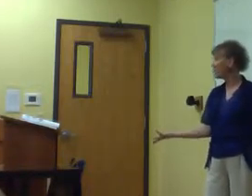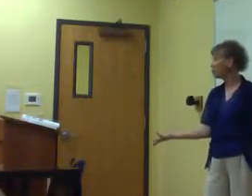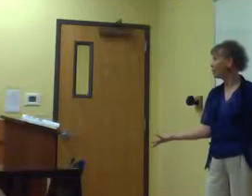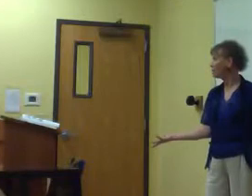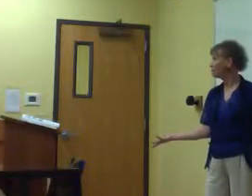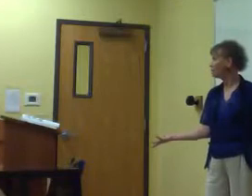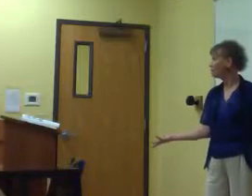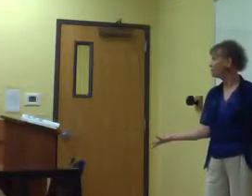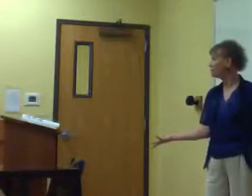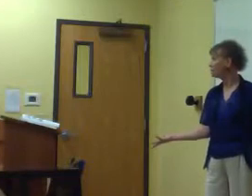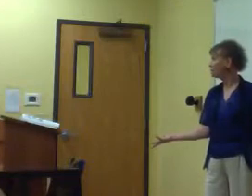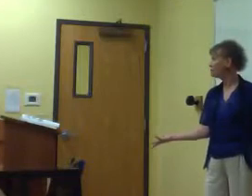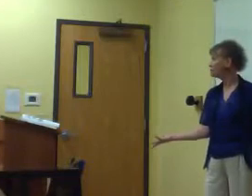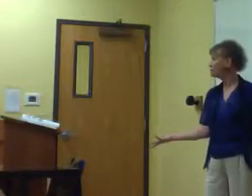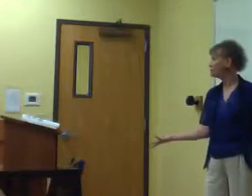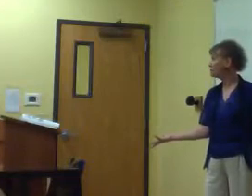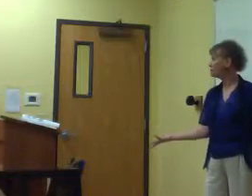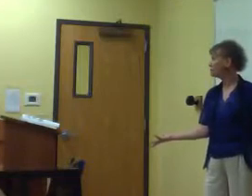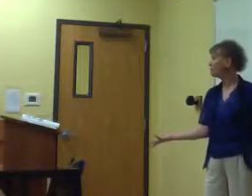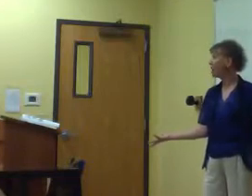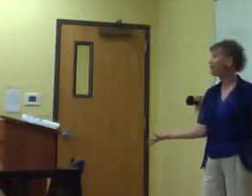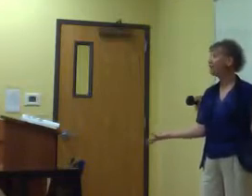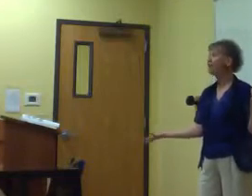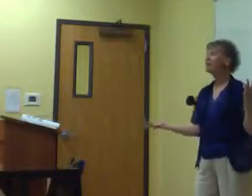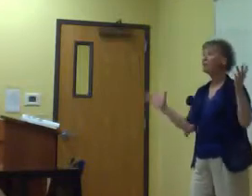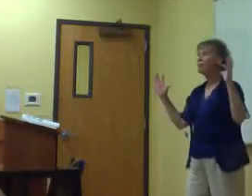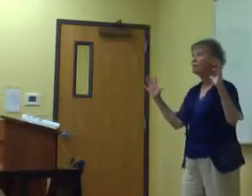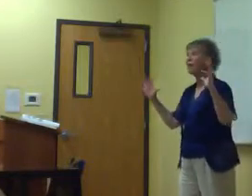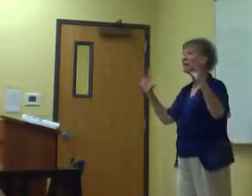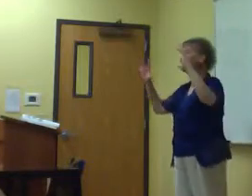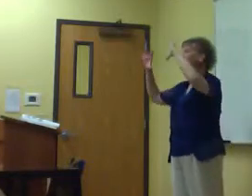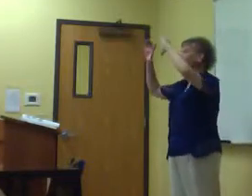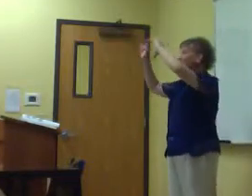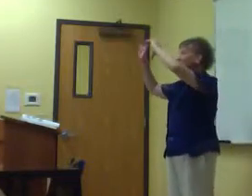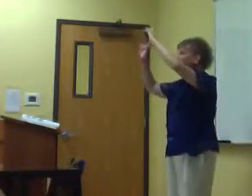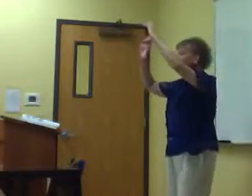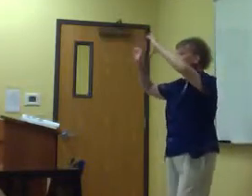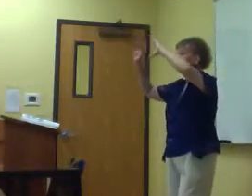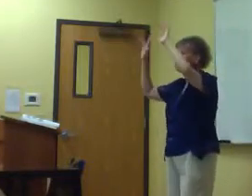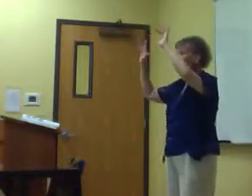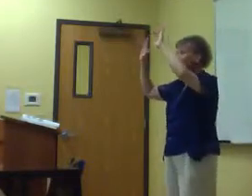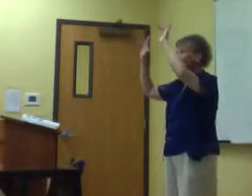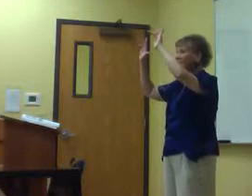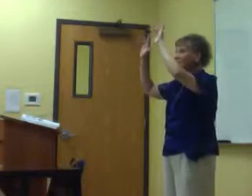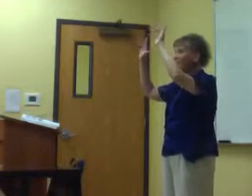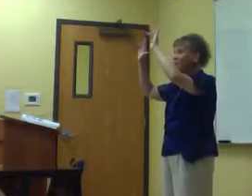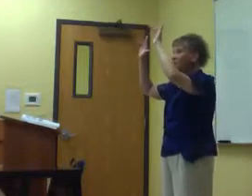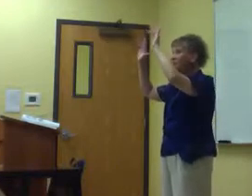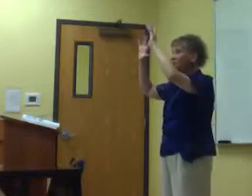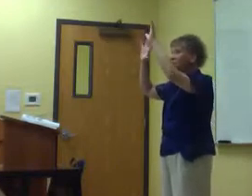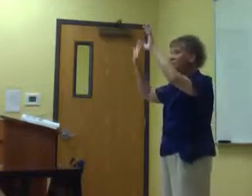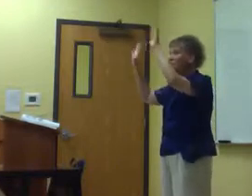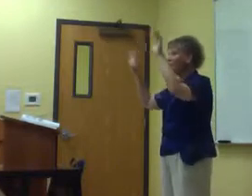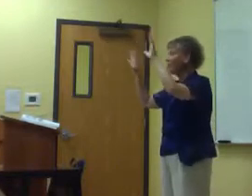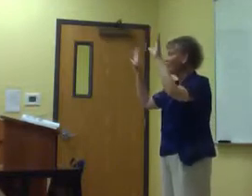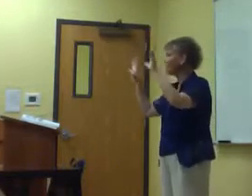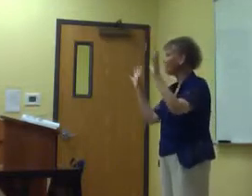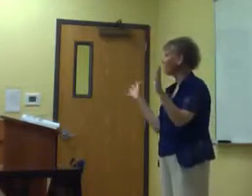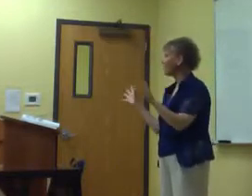for it. All right? There were lots of these reel-to-reel information was on there.